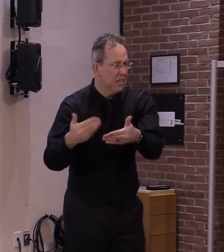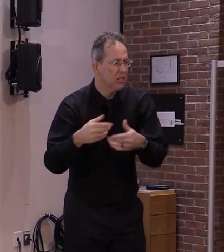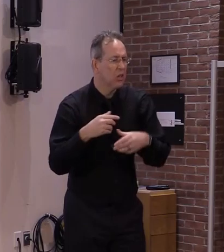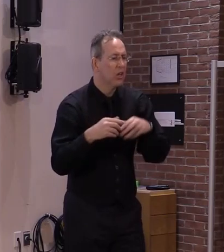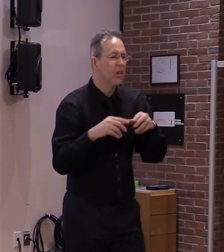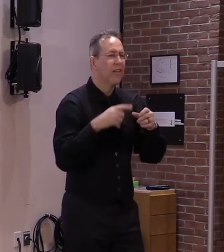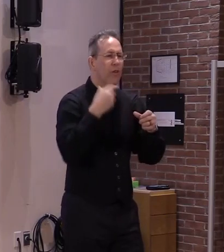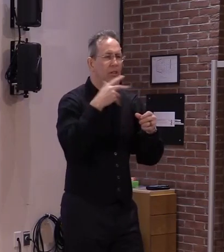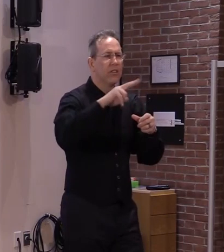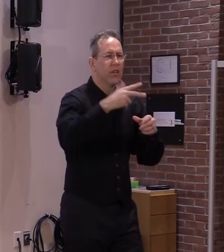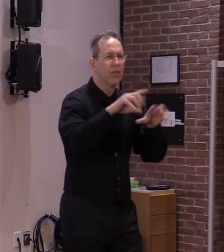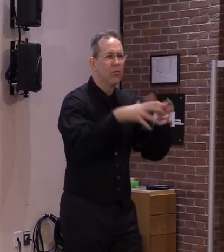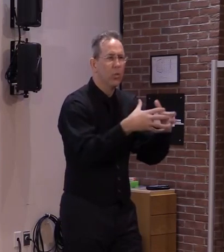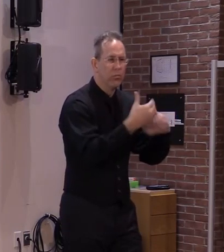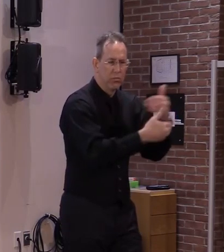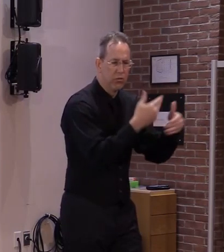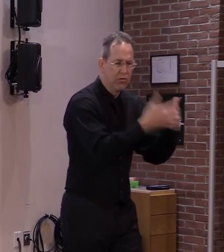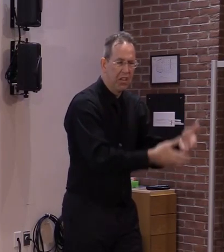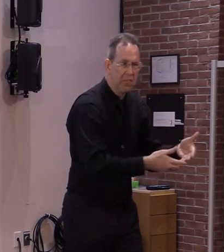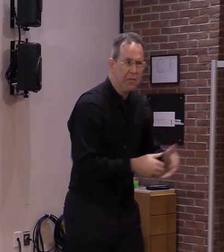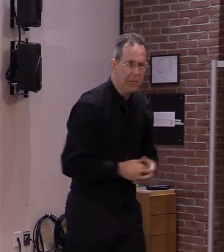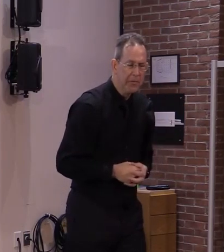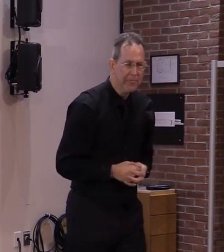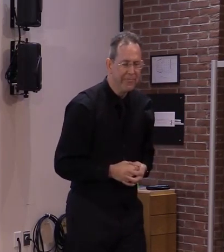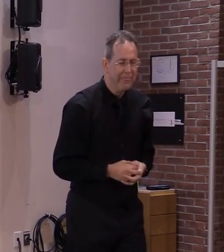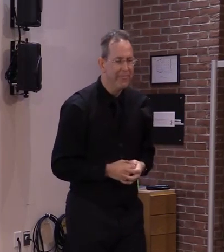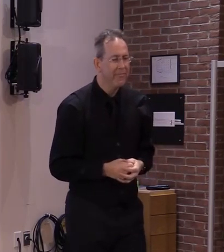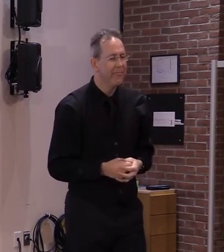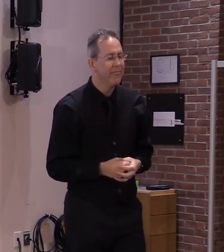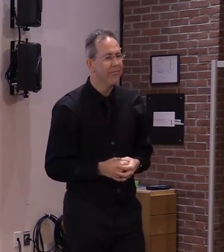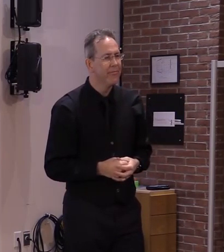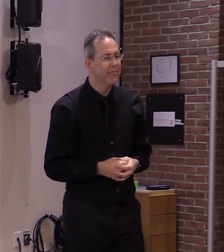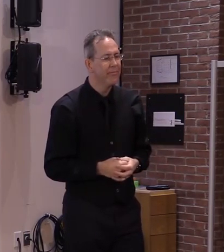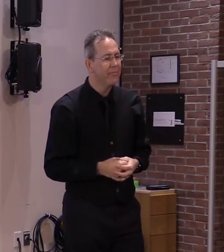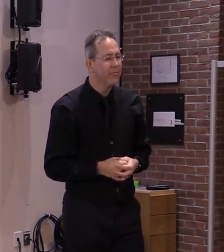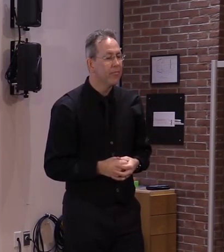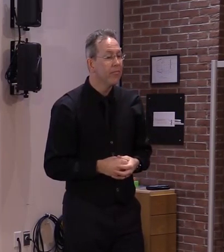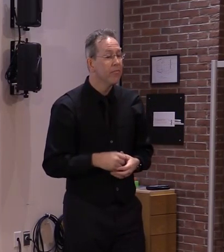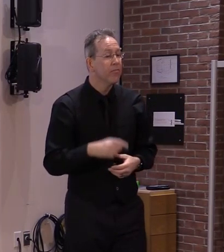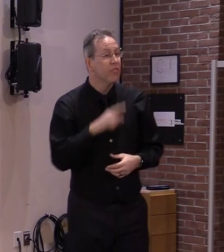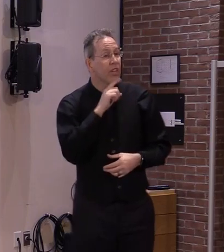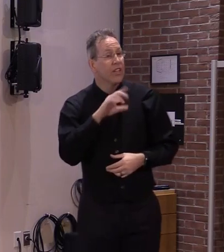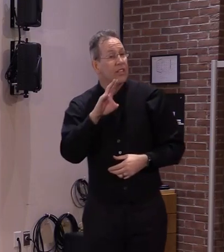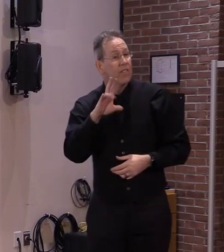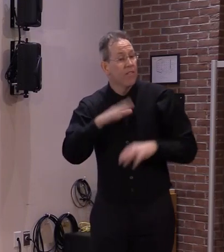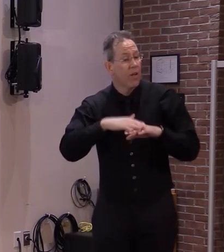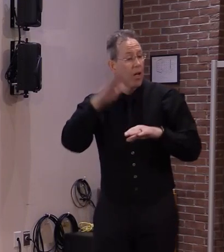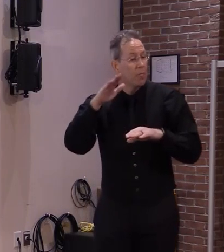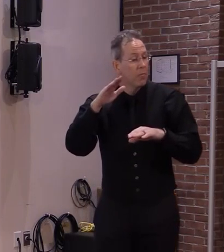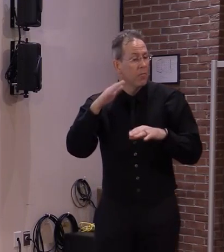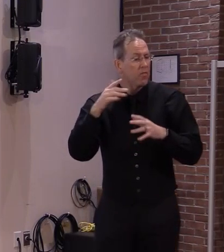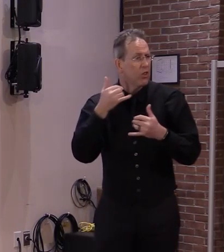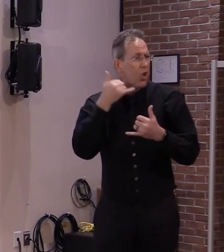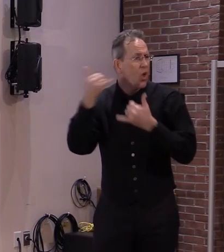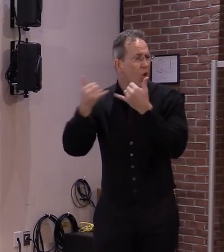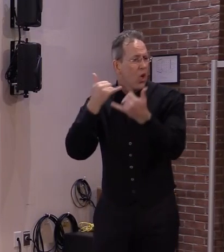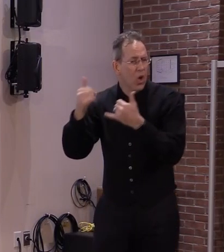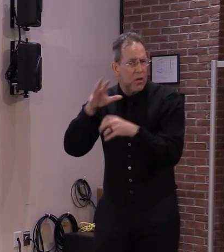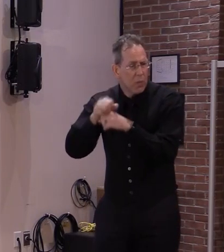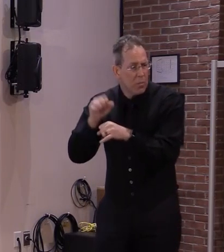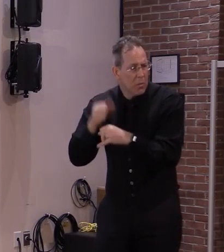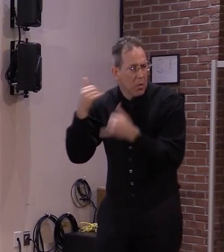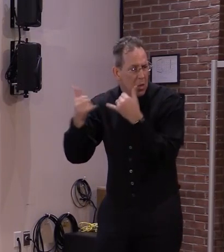33,700 Vermonters age 75 and older have made an appointment for at least their first dose through our community vaccination